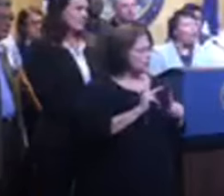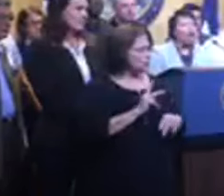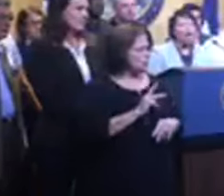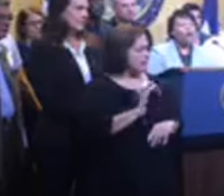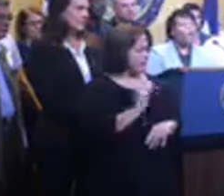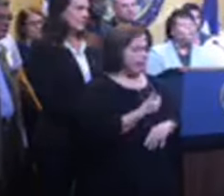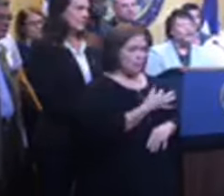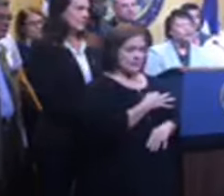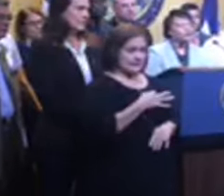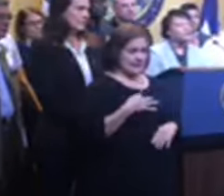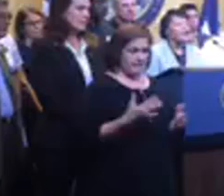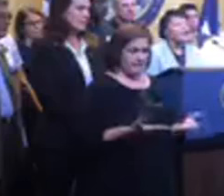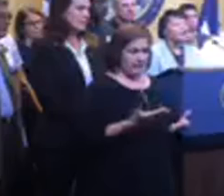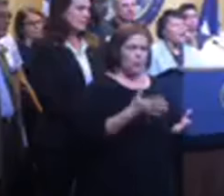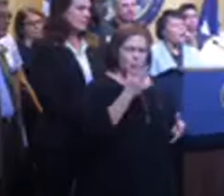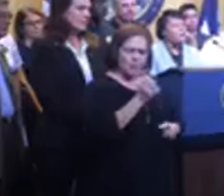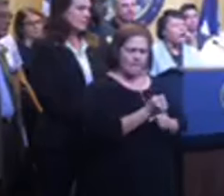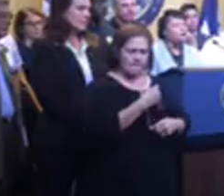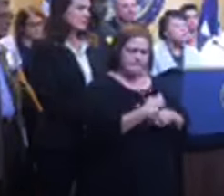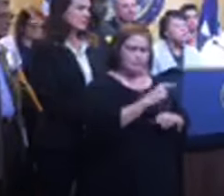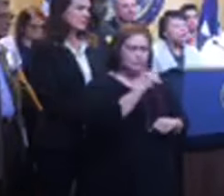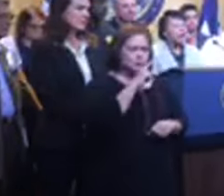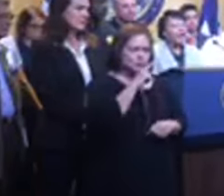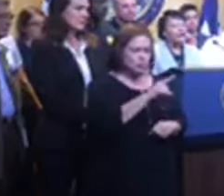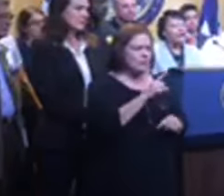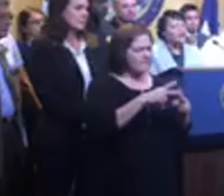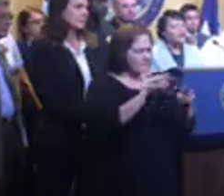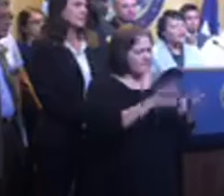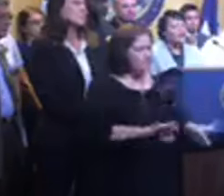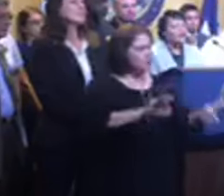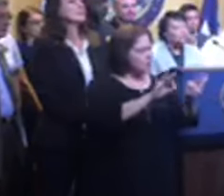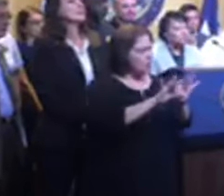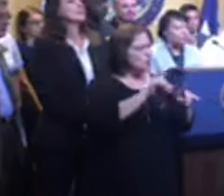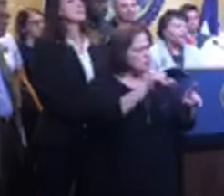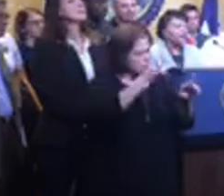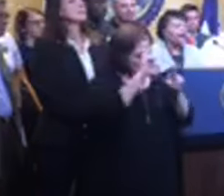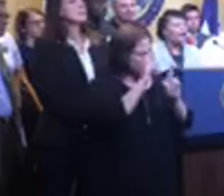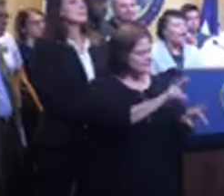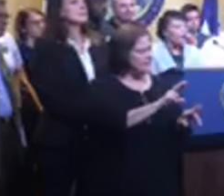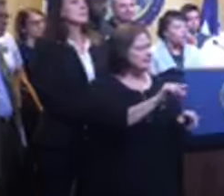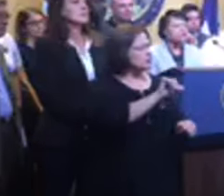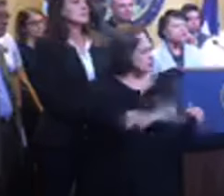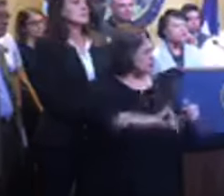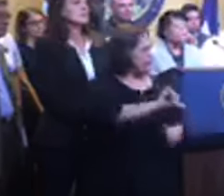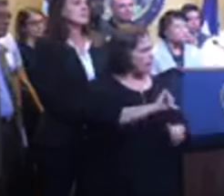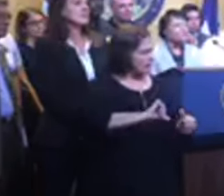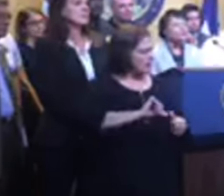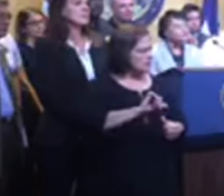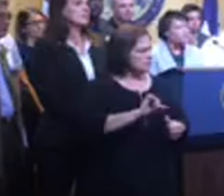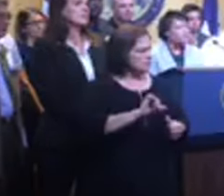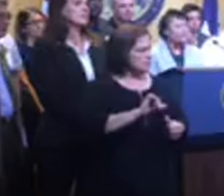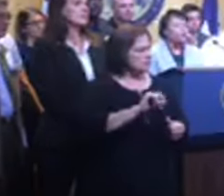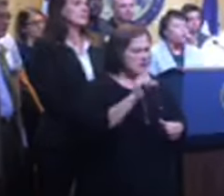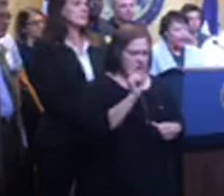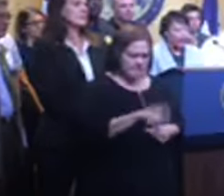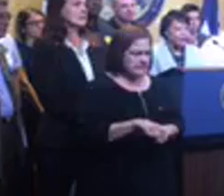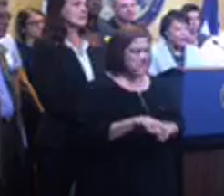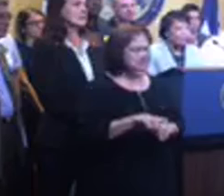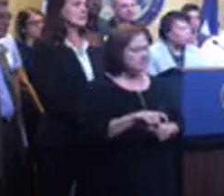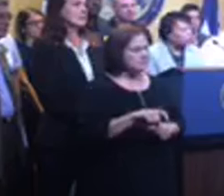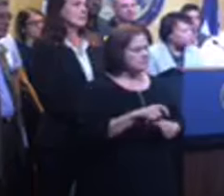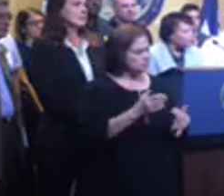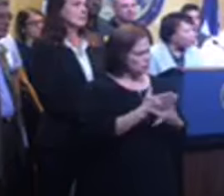will always make sure that that is paramount, and it is demonstrated by our actions every step of the